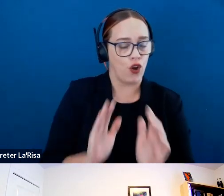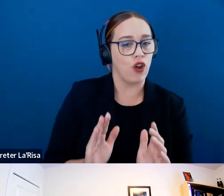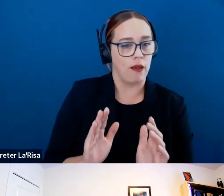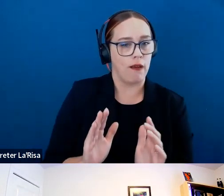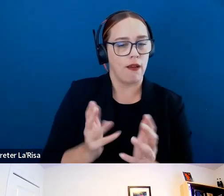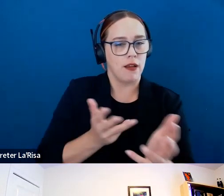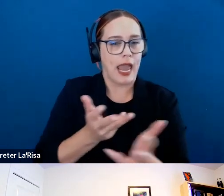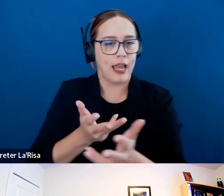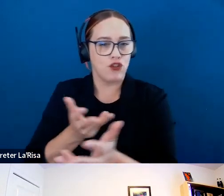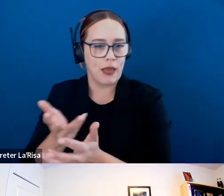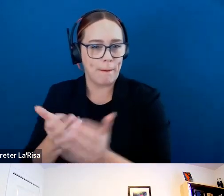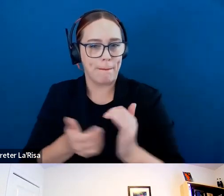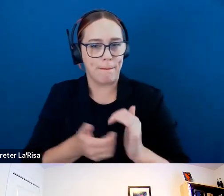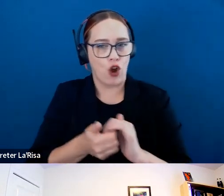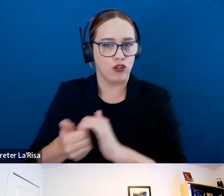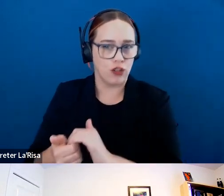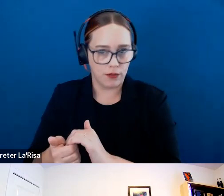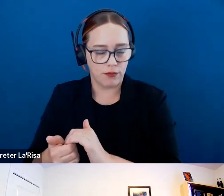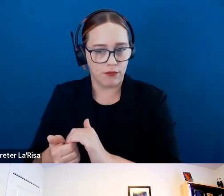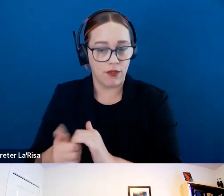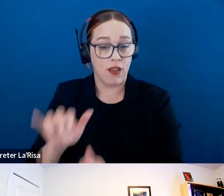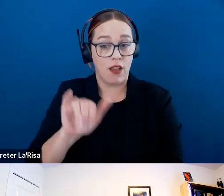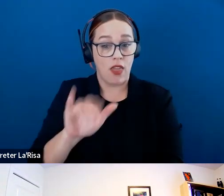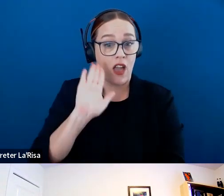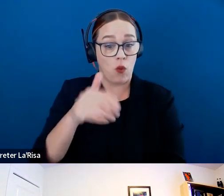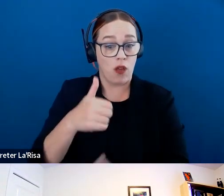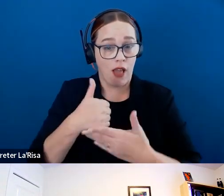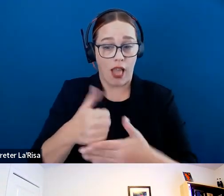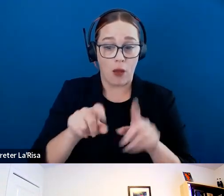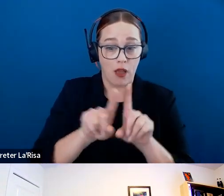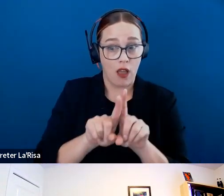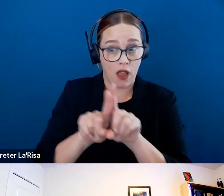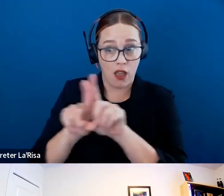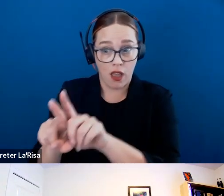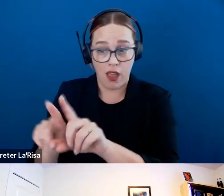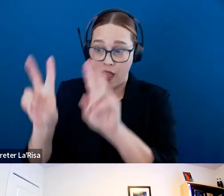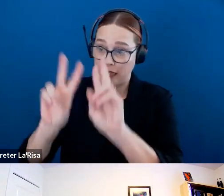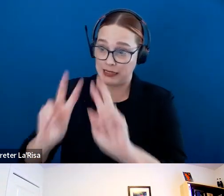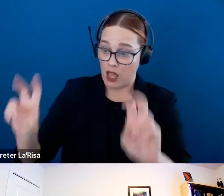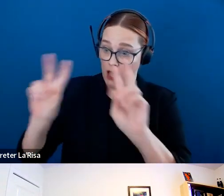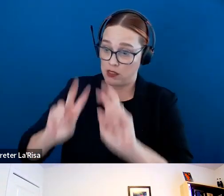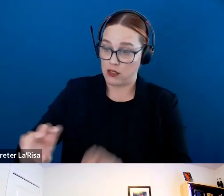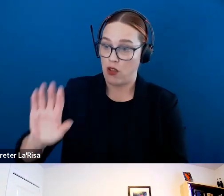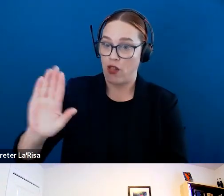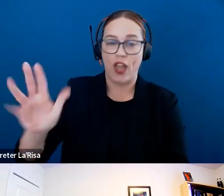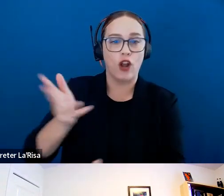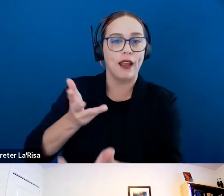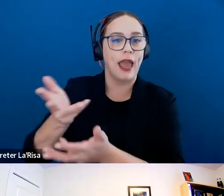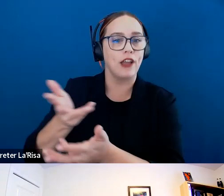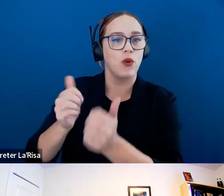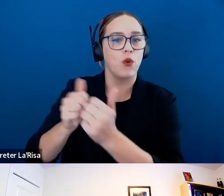with grantees to walk them through assessing their level of engagement with employers, identifying how